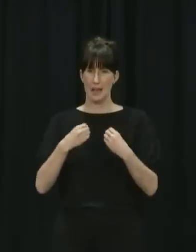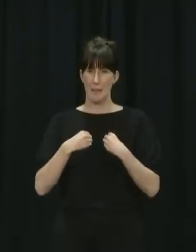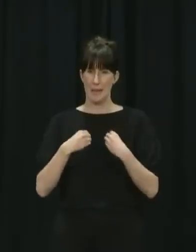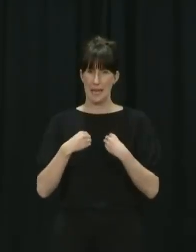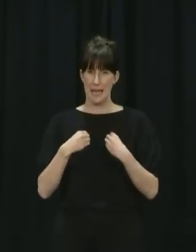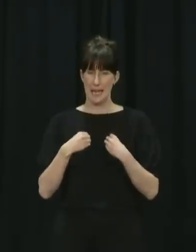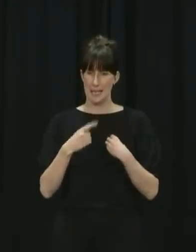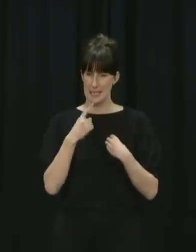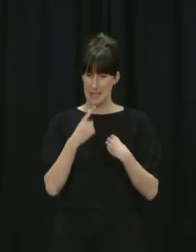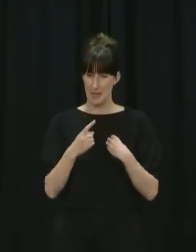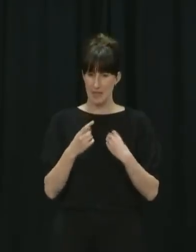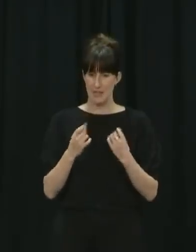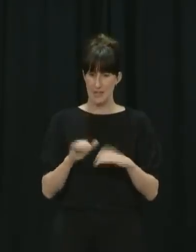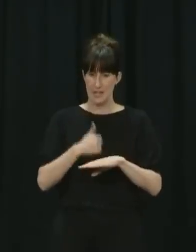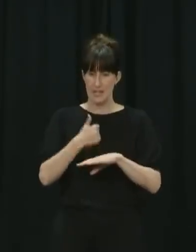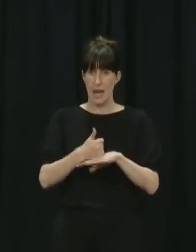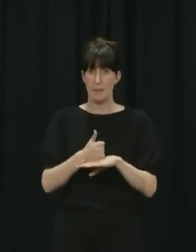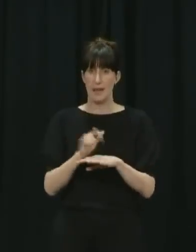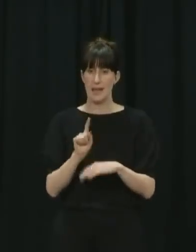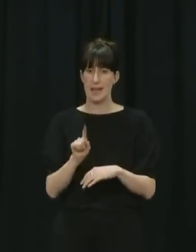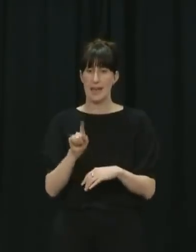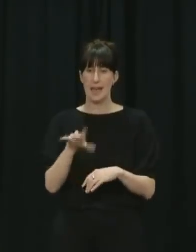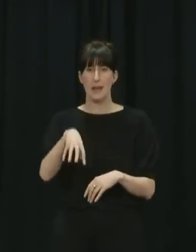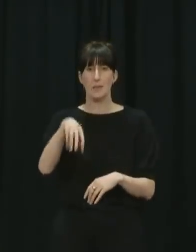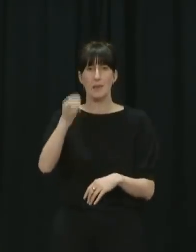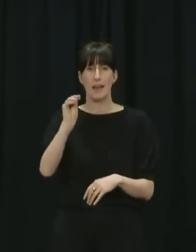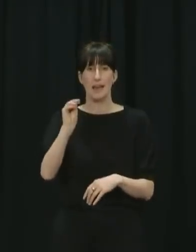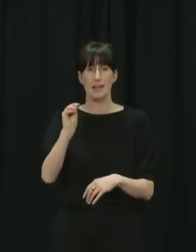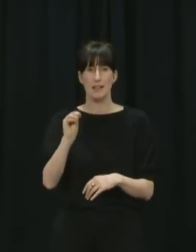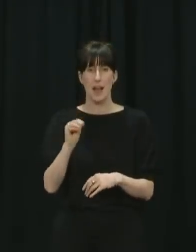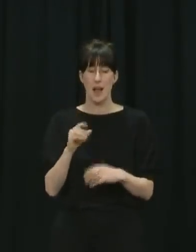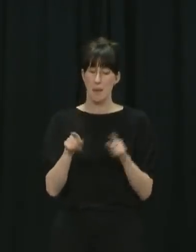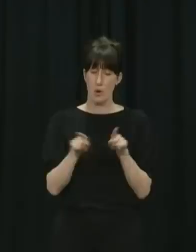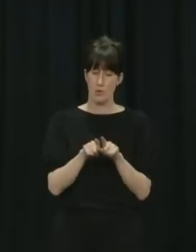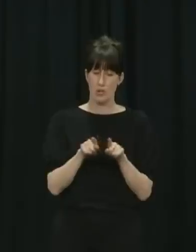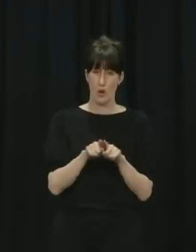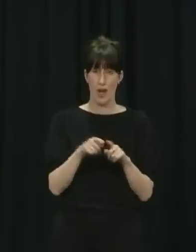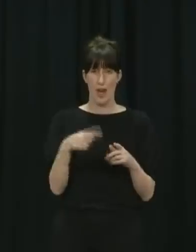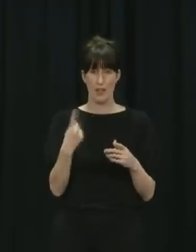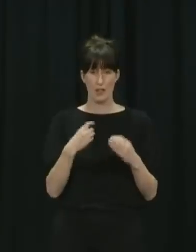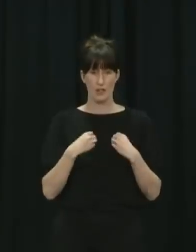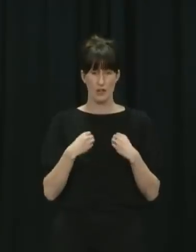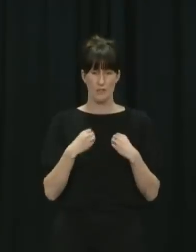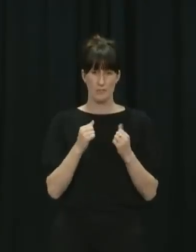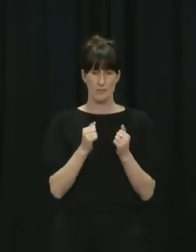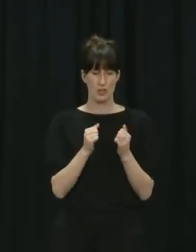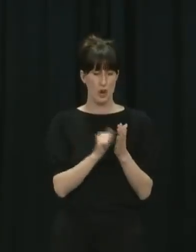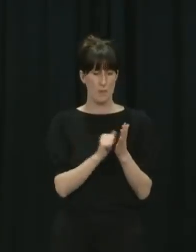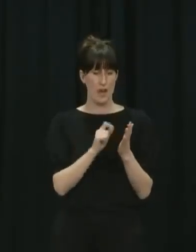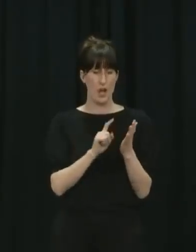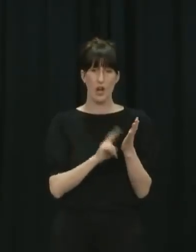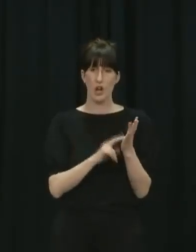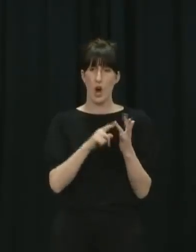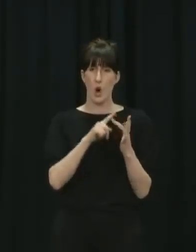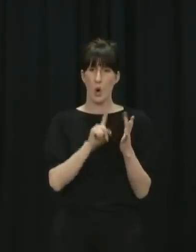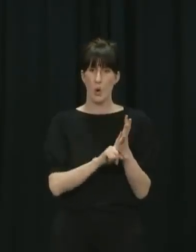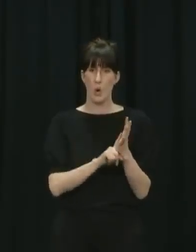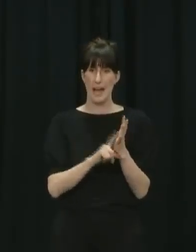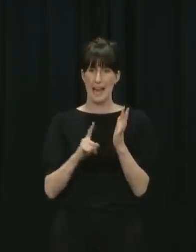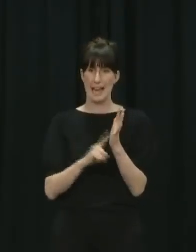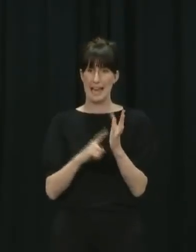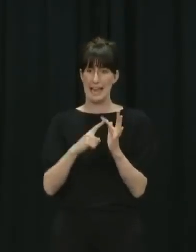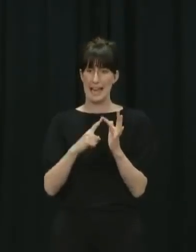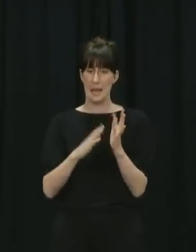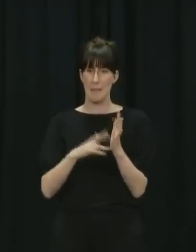heard from staff at non-learning and Harding Norman who say they're all encouraged to come into work, fill essential online orders, and they say they're interacting with